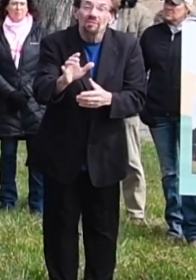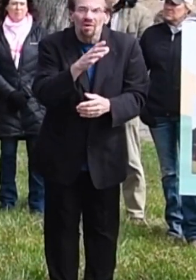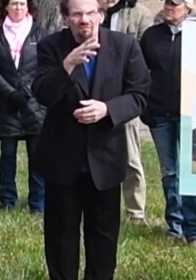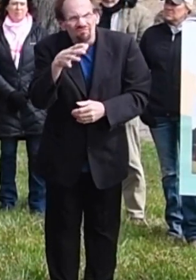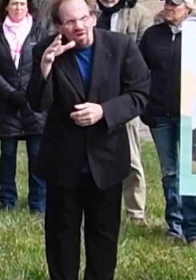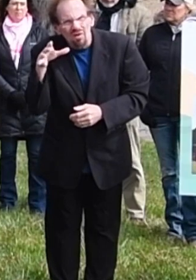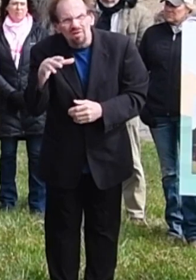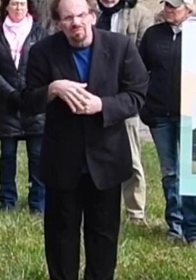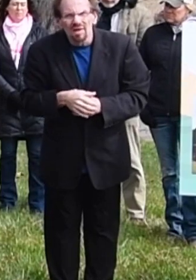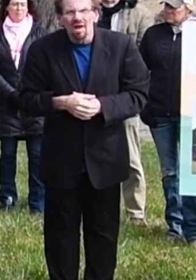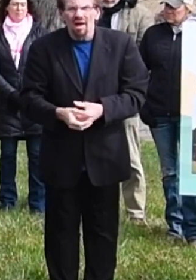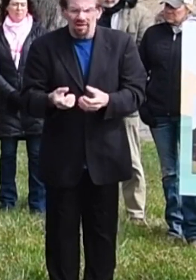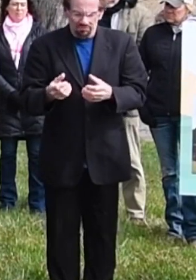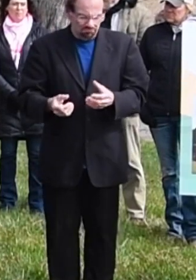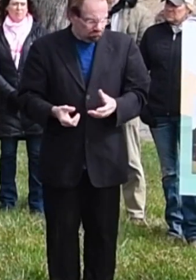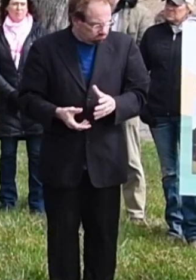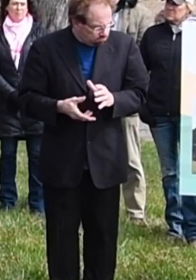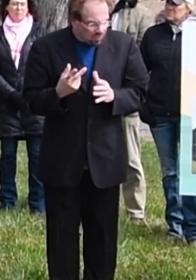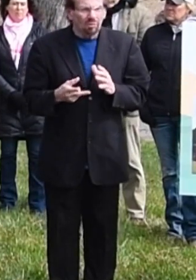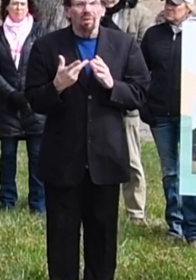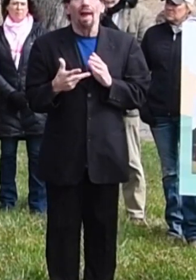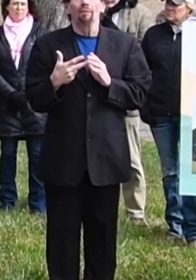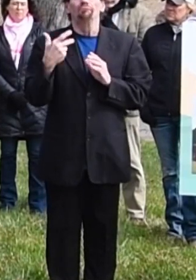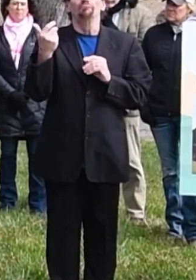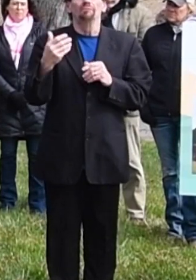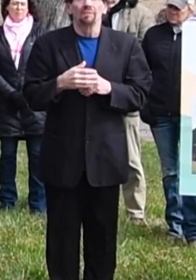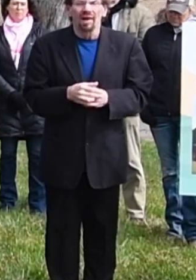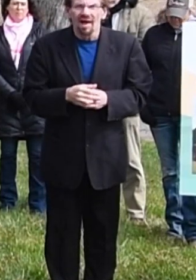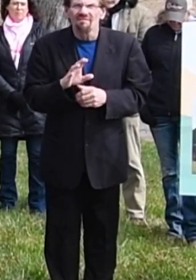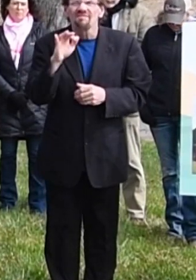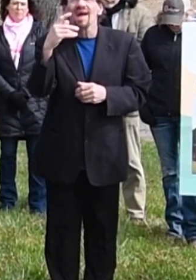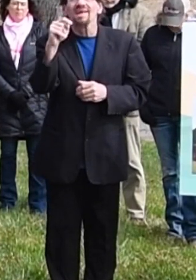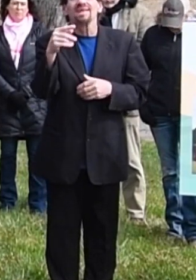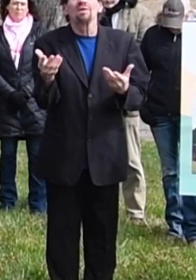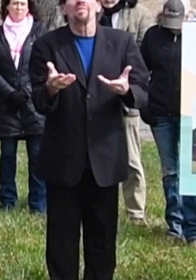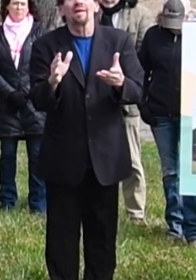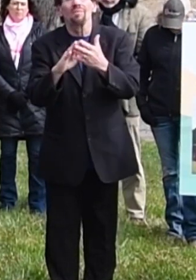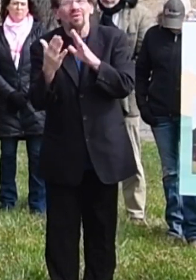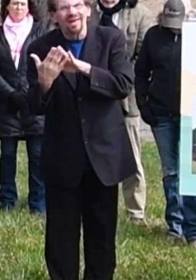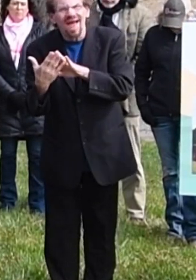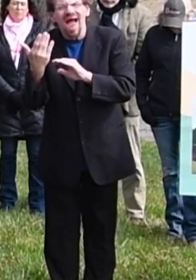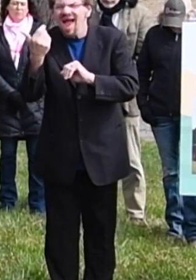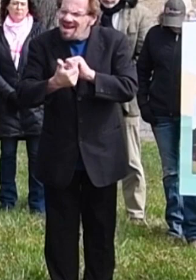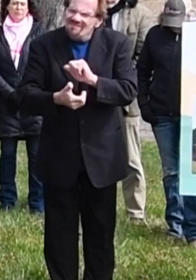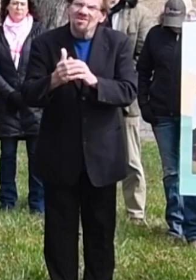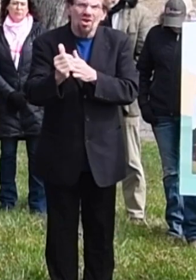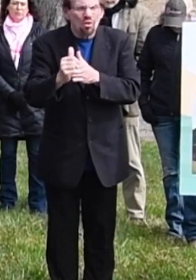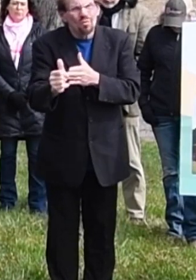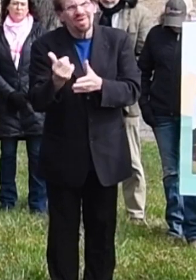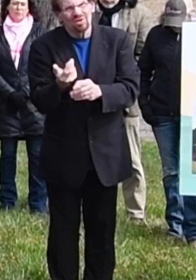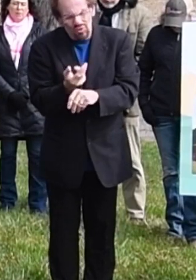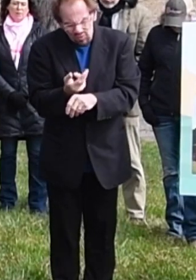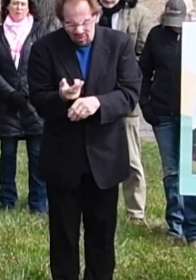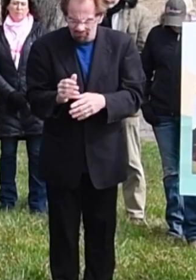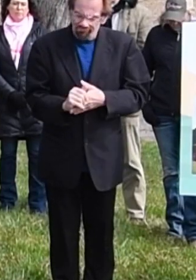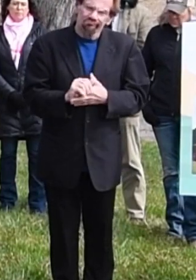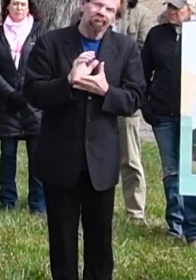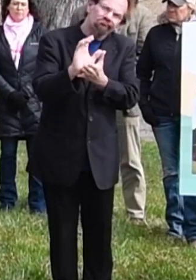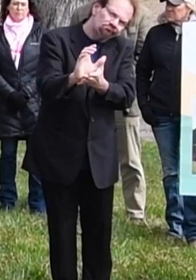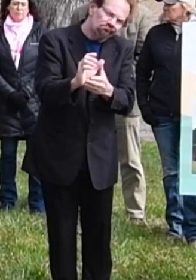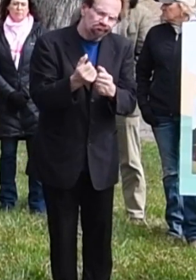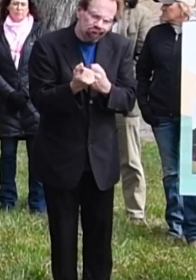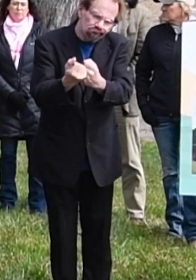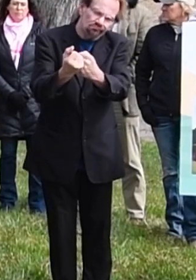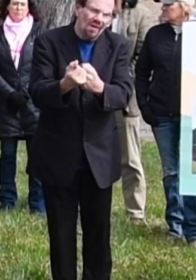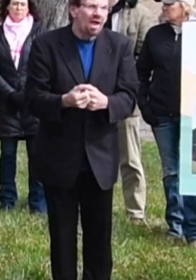as a multiplier effect right here in our community. Every dollar we use to sustain and grow our operations also lifts